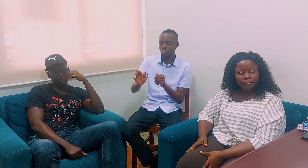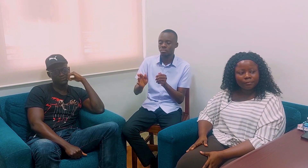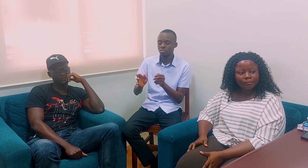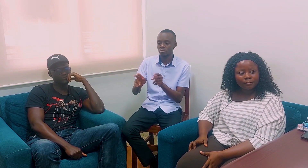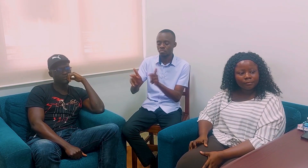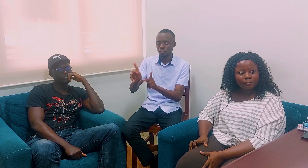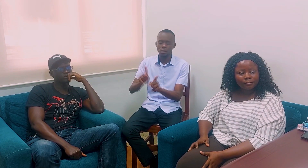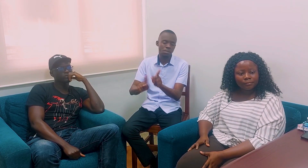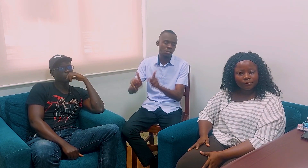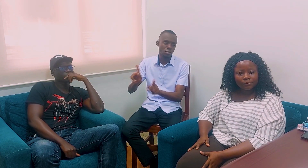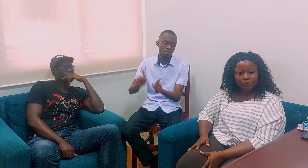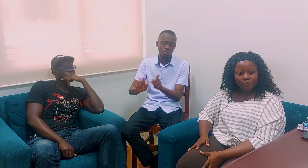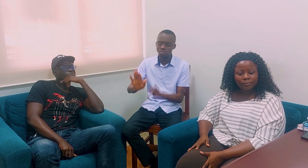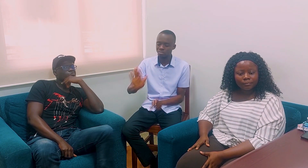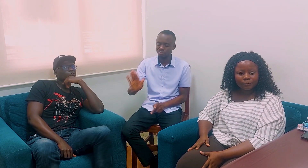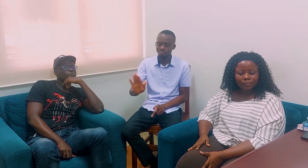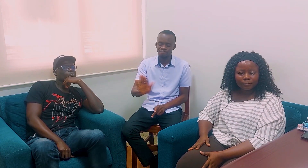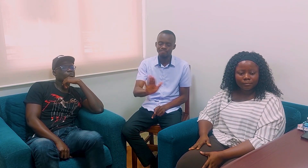yeah.